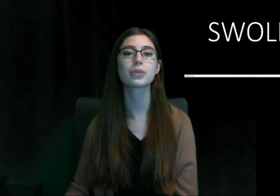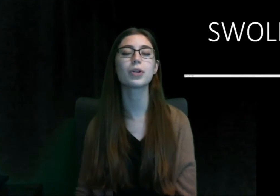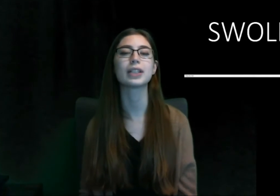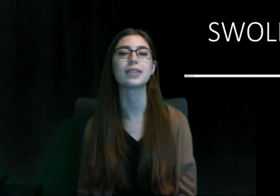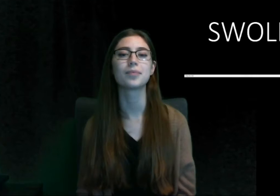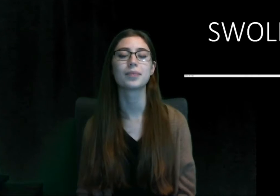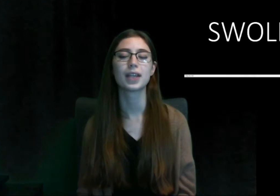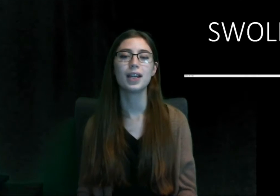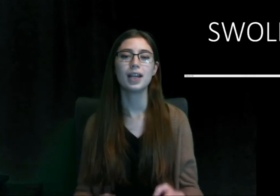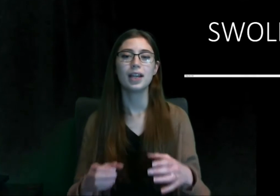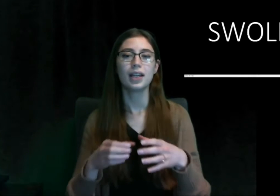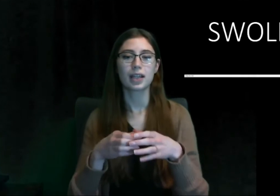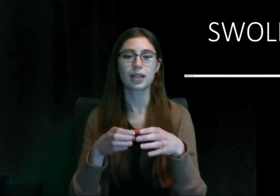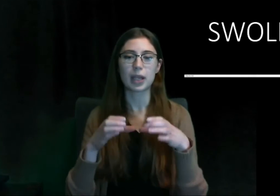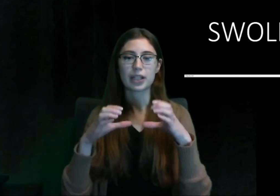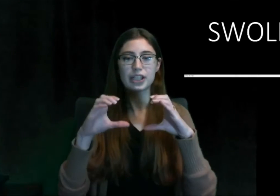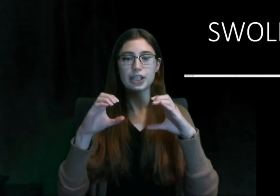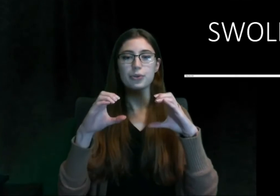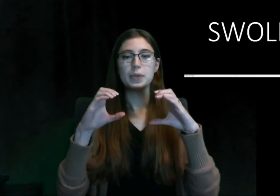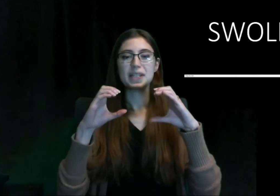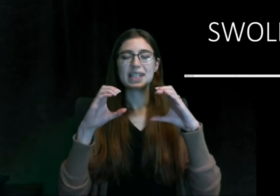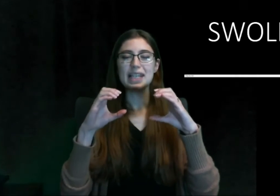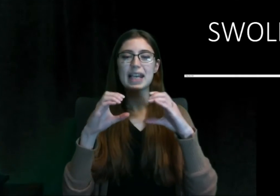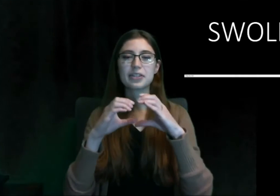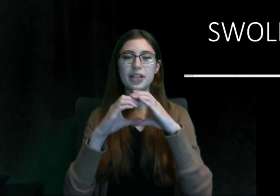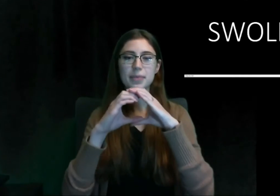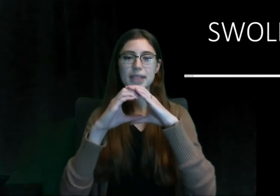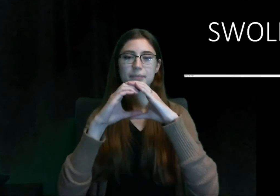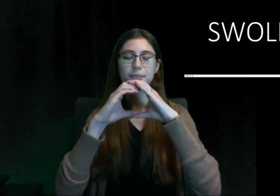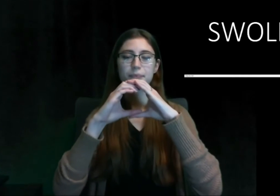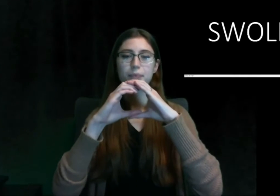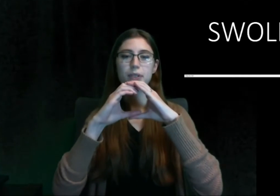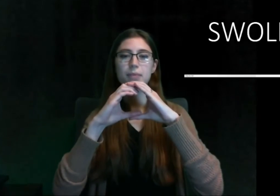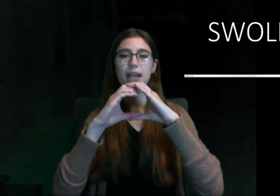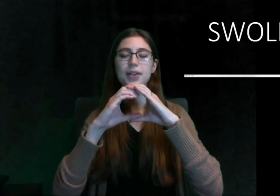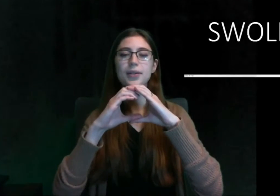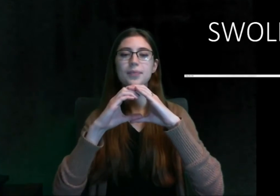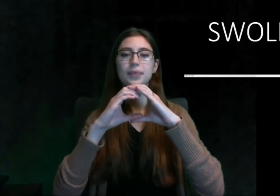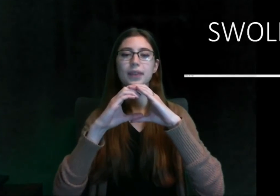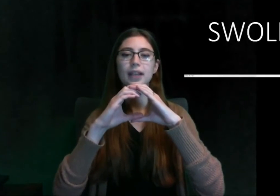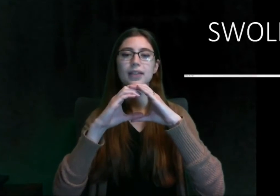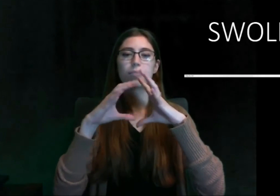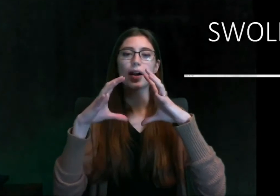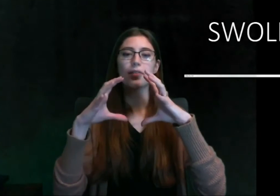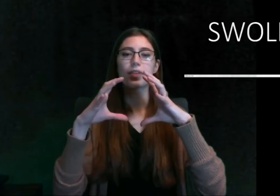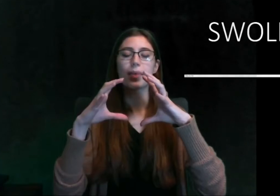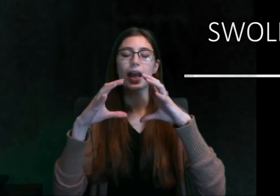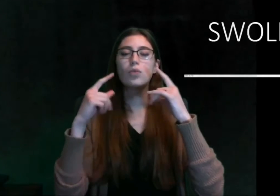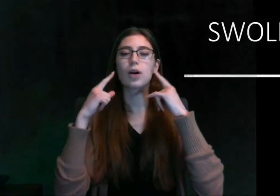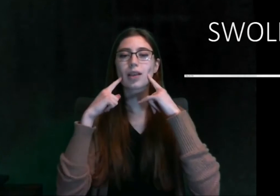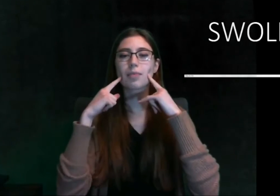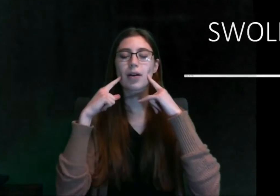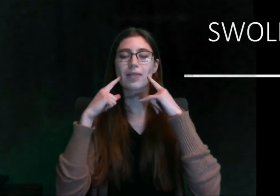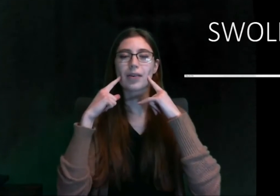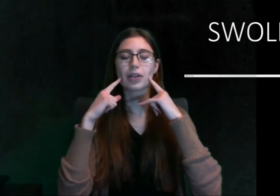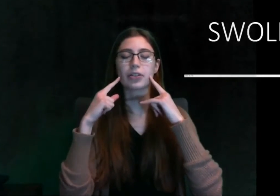Swollen. You're going to make 2 C hand shapes, put them together, and then puff them out while you puff out your